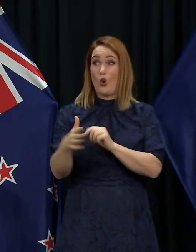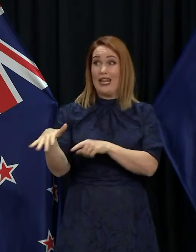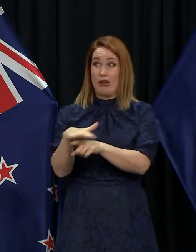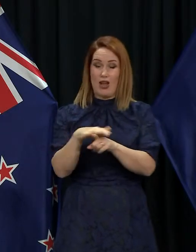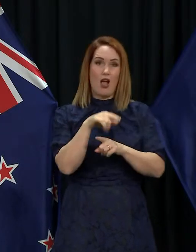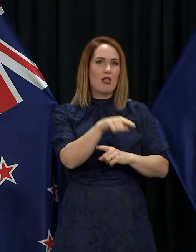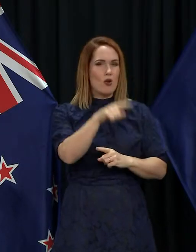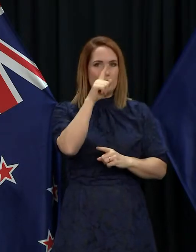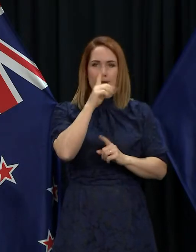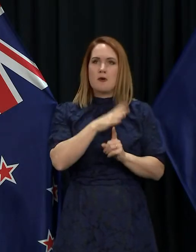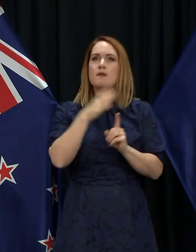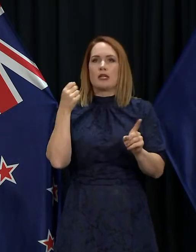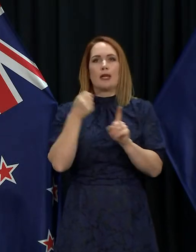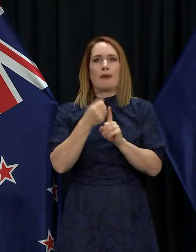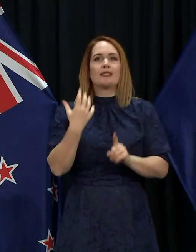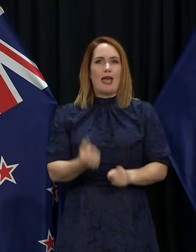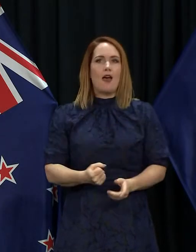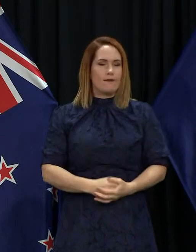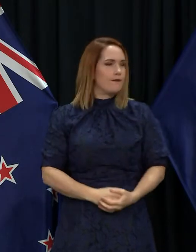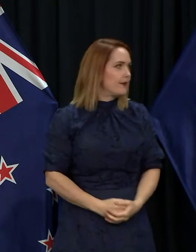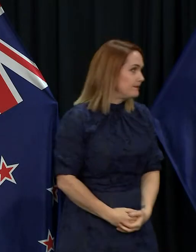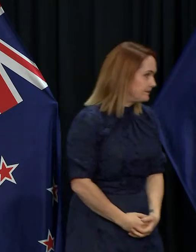are bearing the brunt.